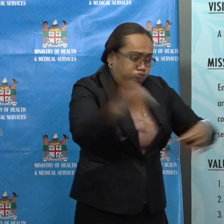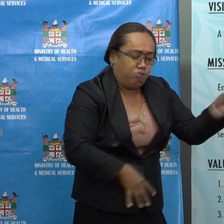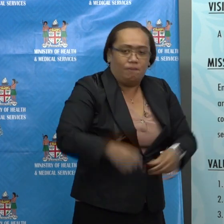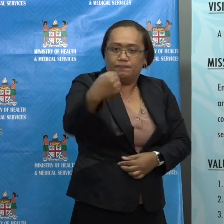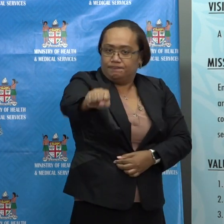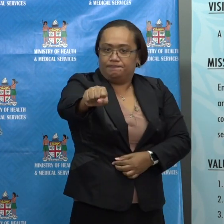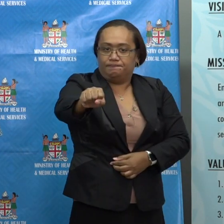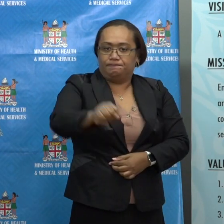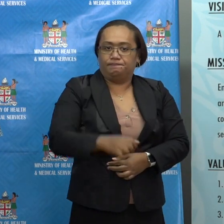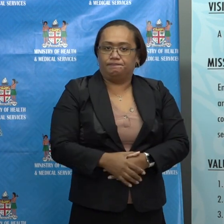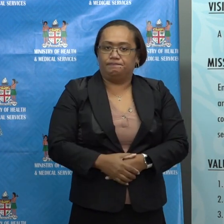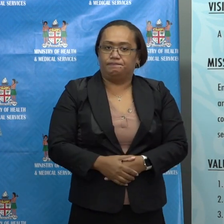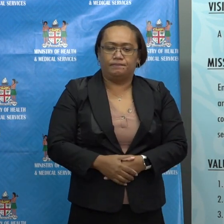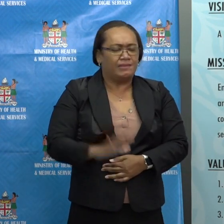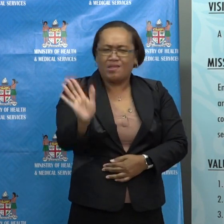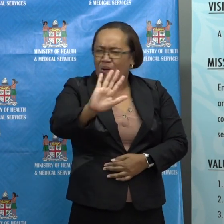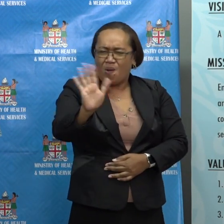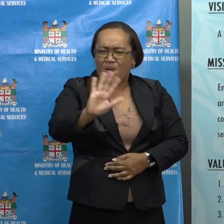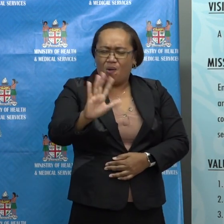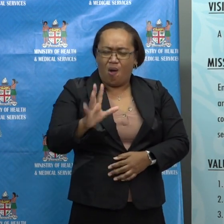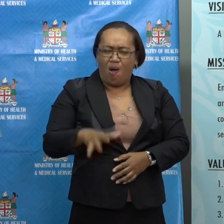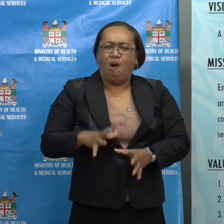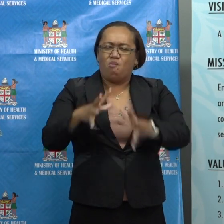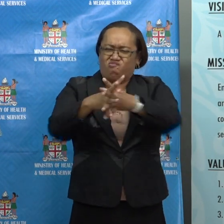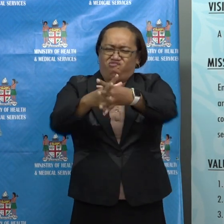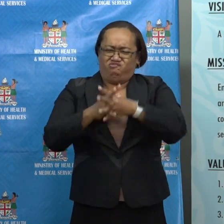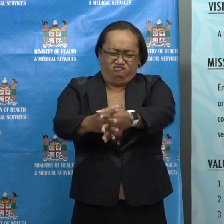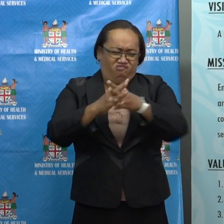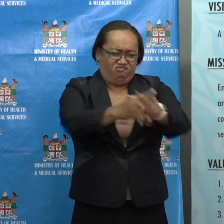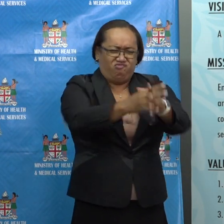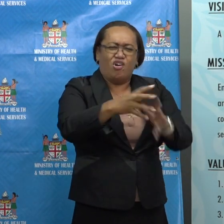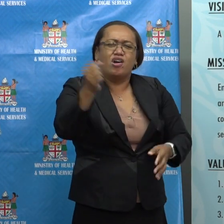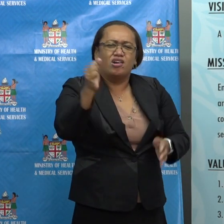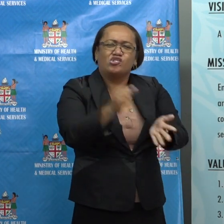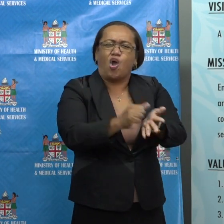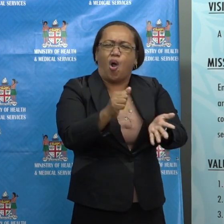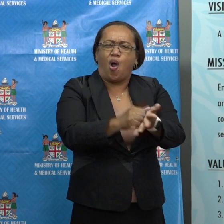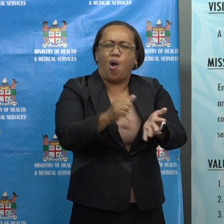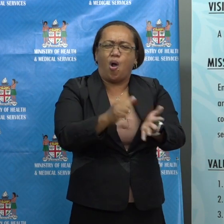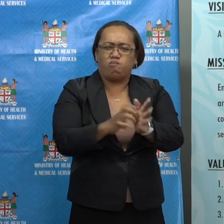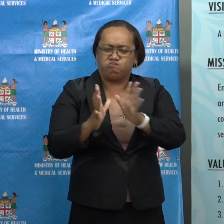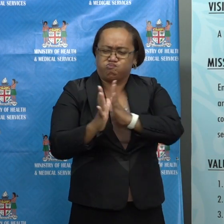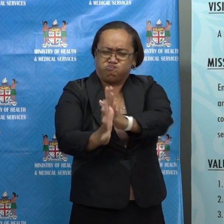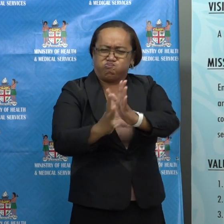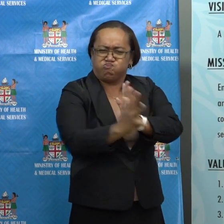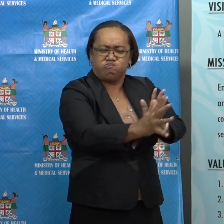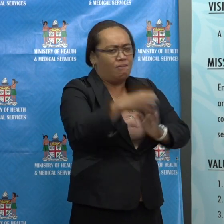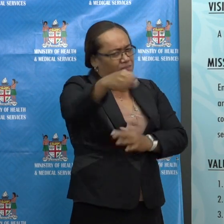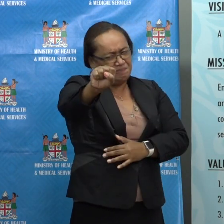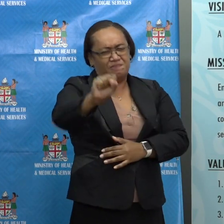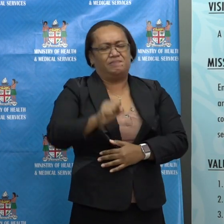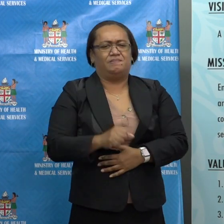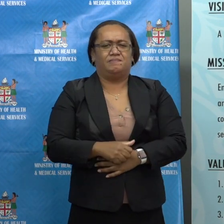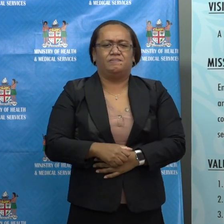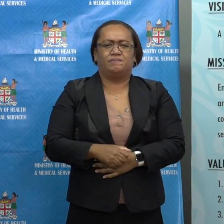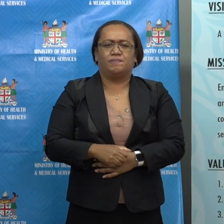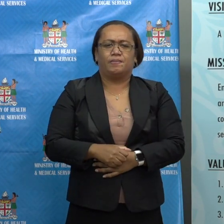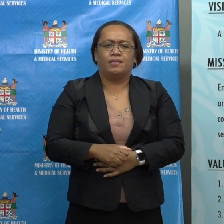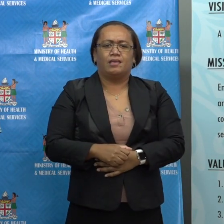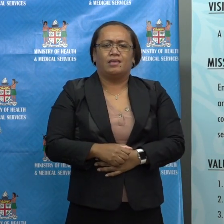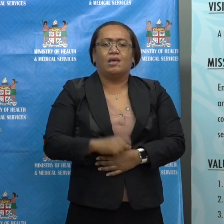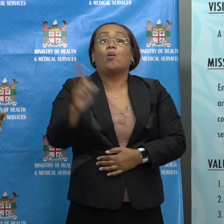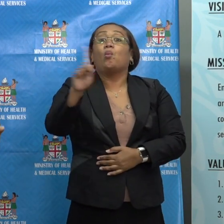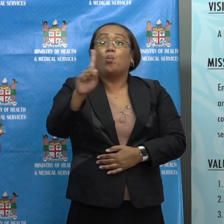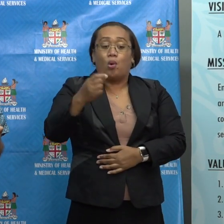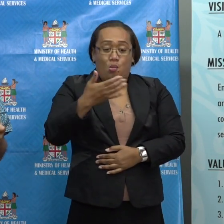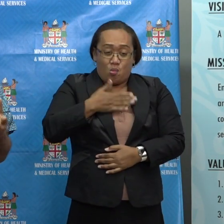evening. Doing so will only crowd those stores and will put every shopper at risk. So what we're getting